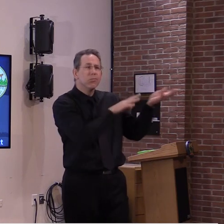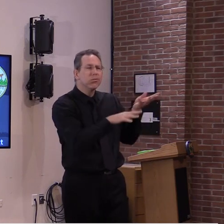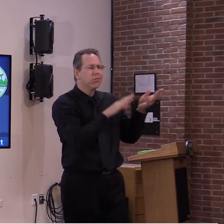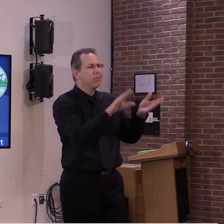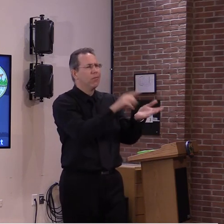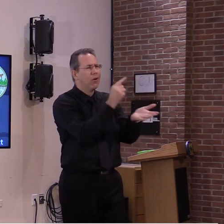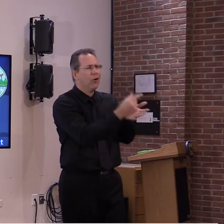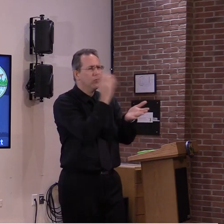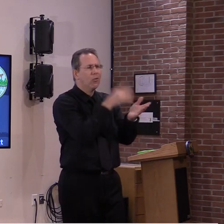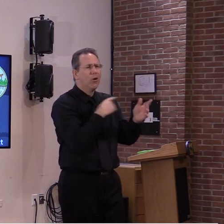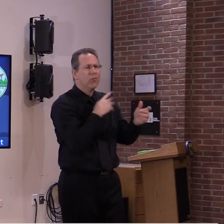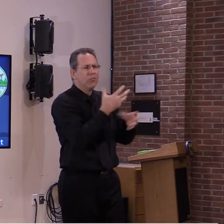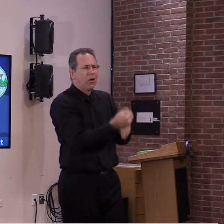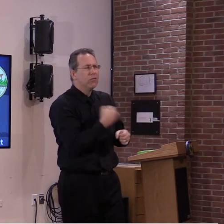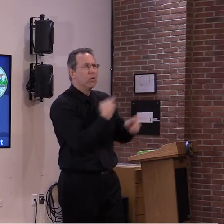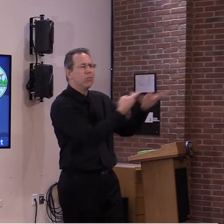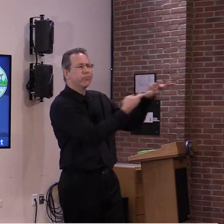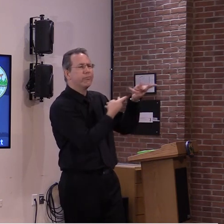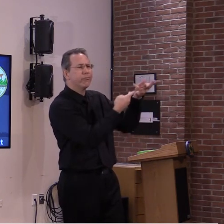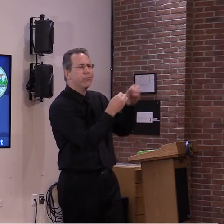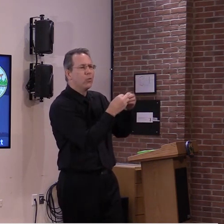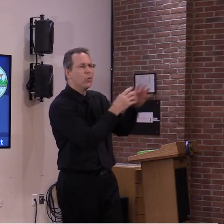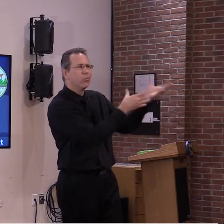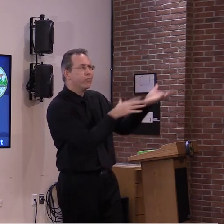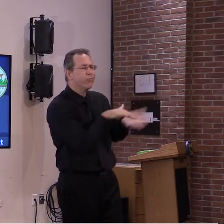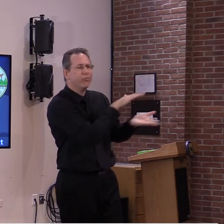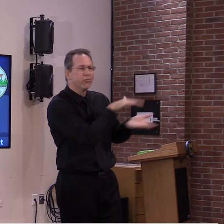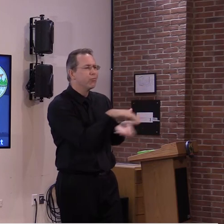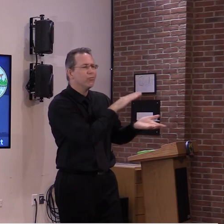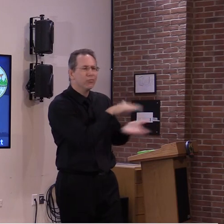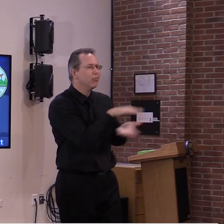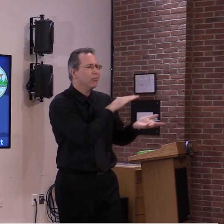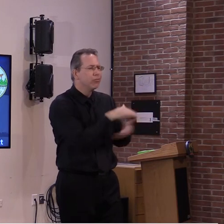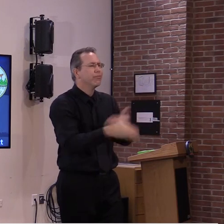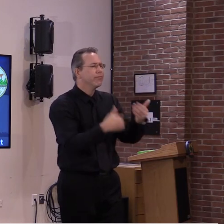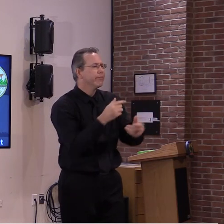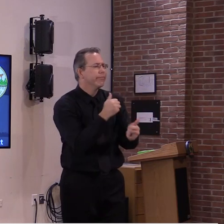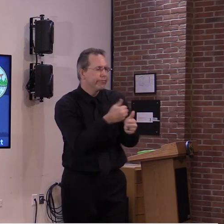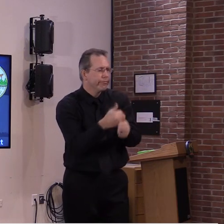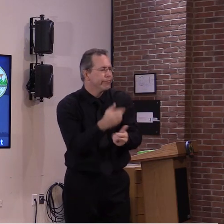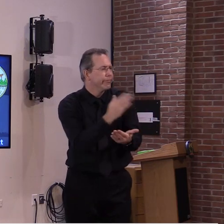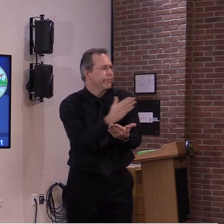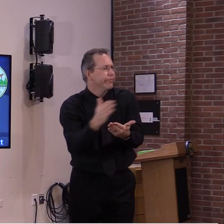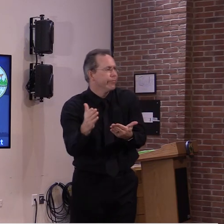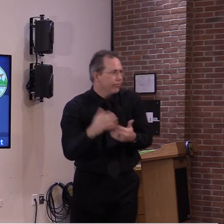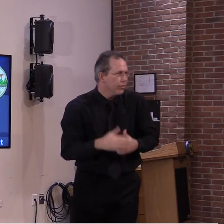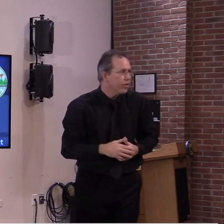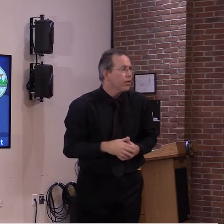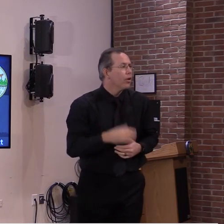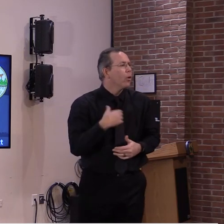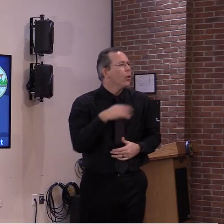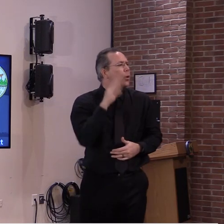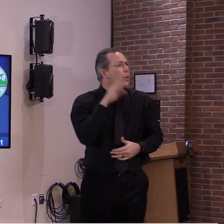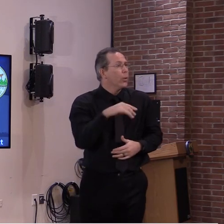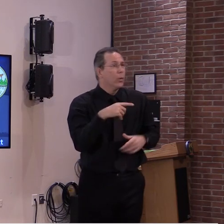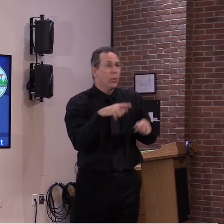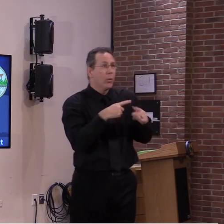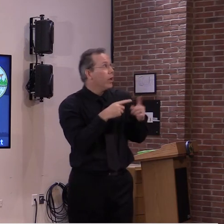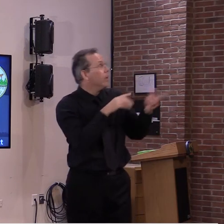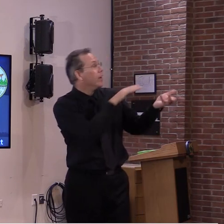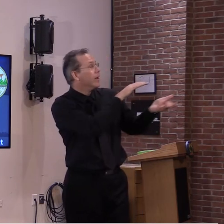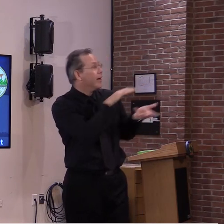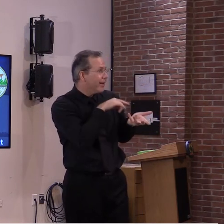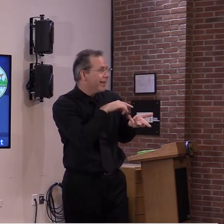as we receive them. And it would be helpful if we knew what that supply chain looked like and how much we were going to get